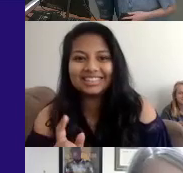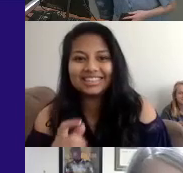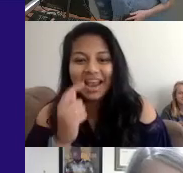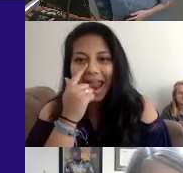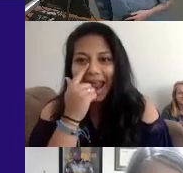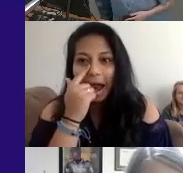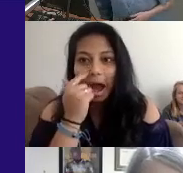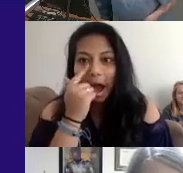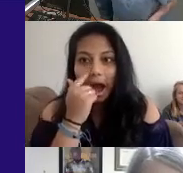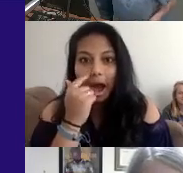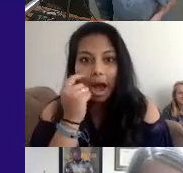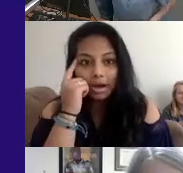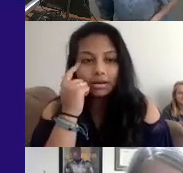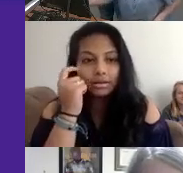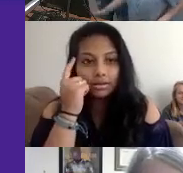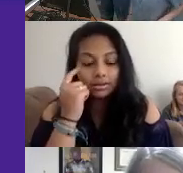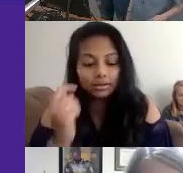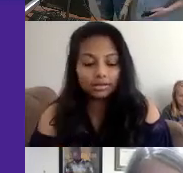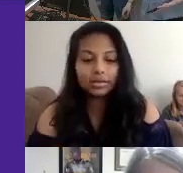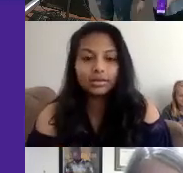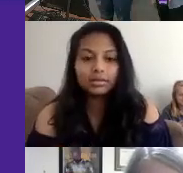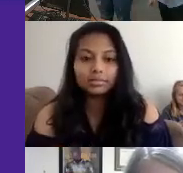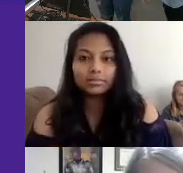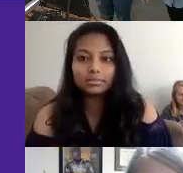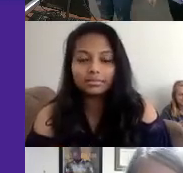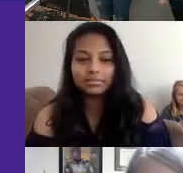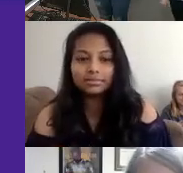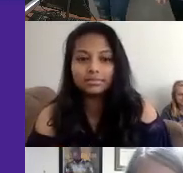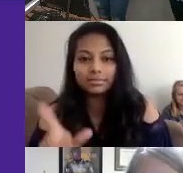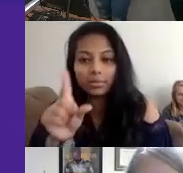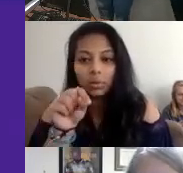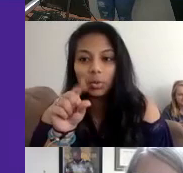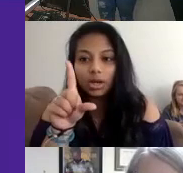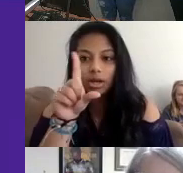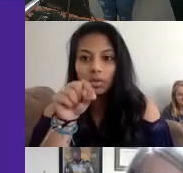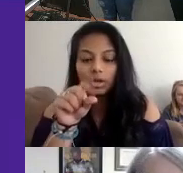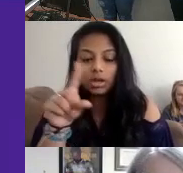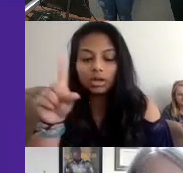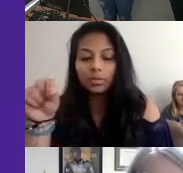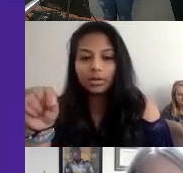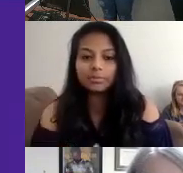in the final tally of things. Okay, ASL signs for 2020.